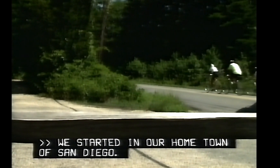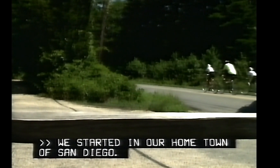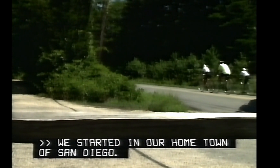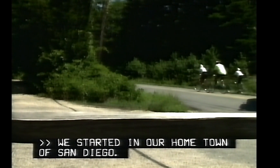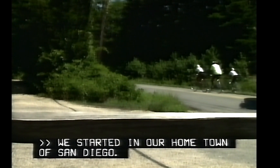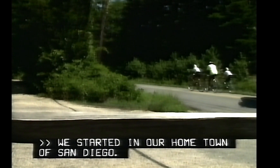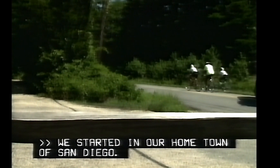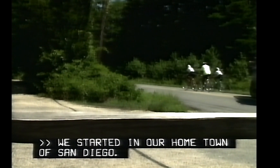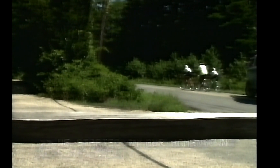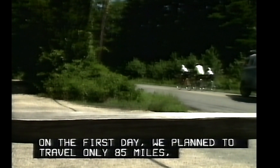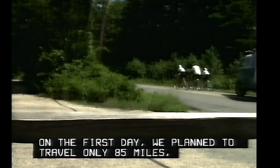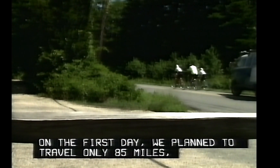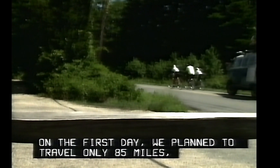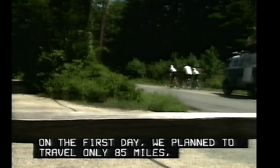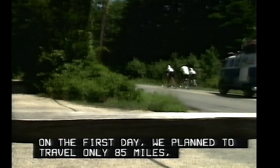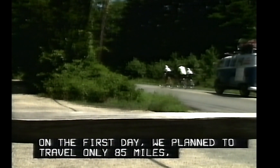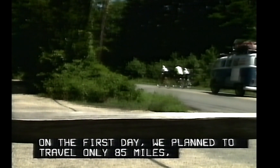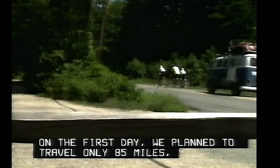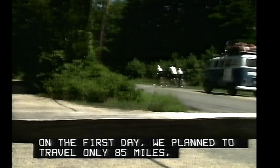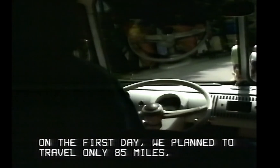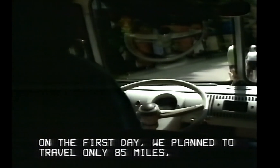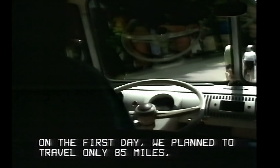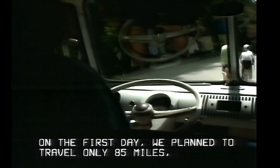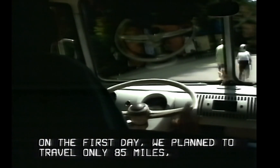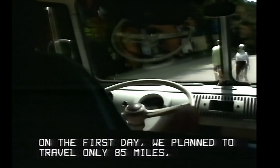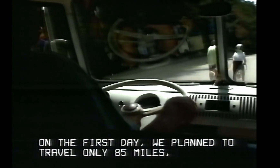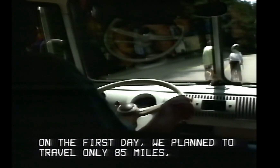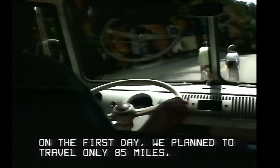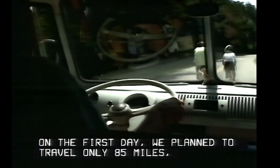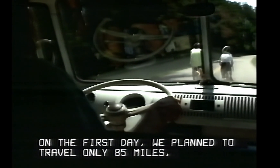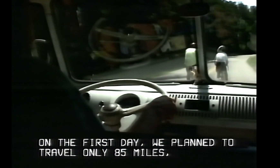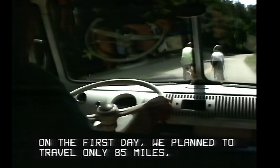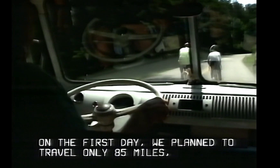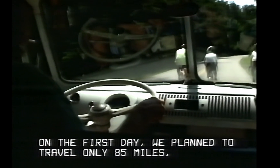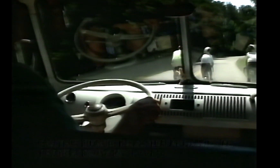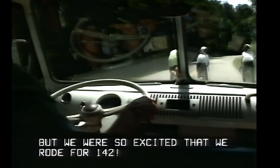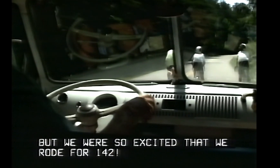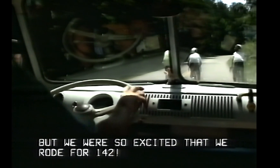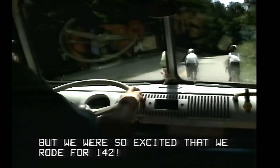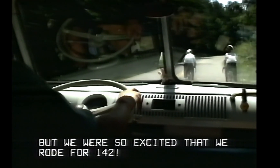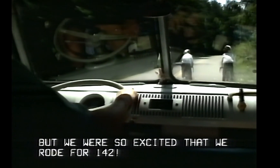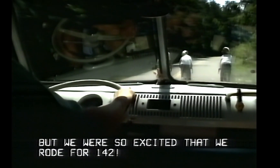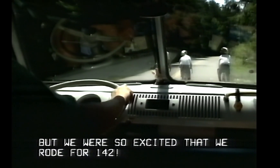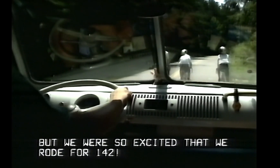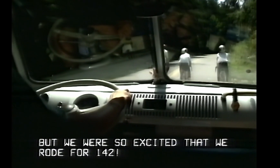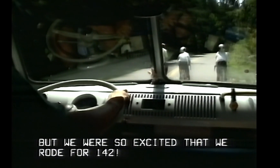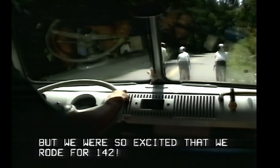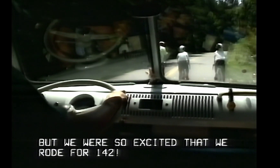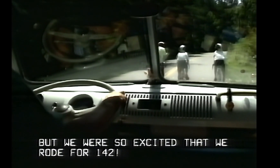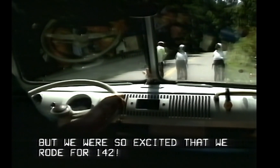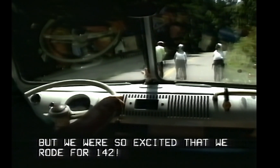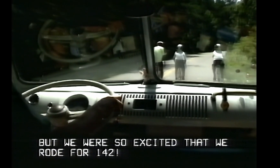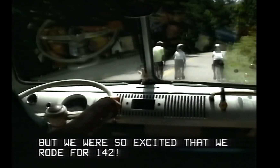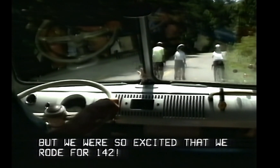writing. Only one sentence was written to me that said my son was okay, that he was fine. A doctor came in the room and said, "Okay,